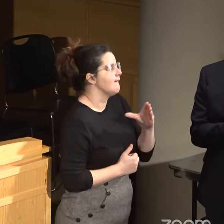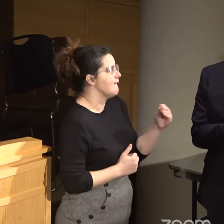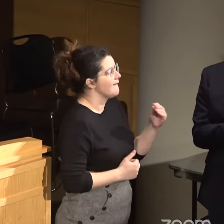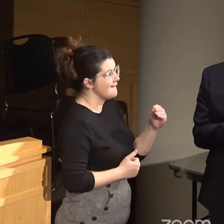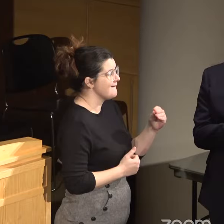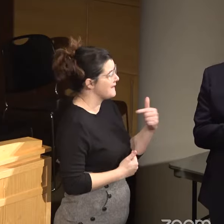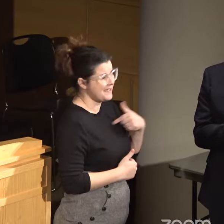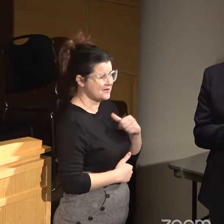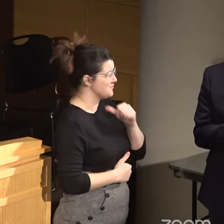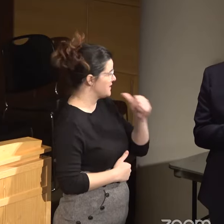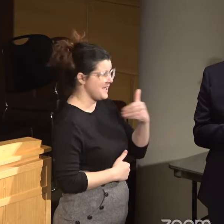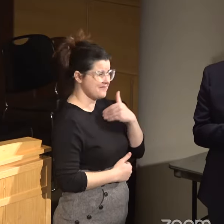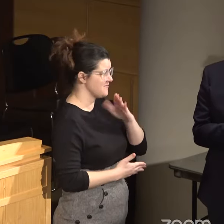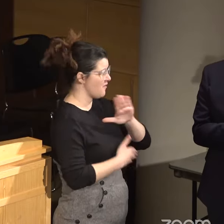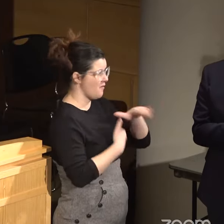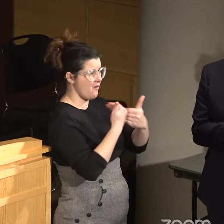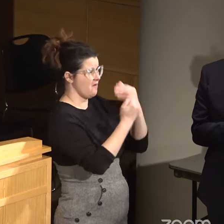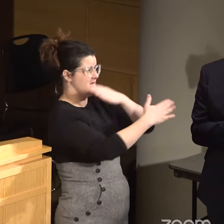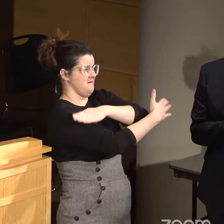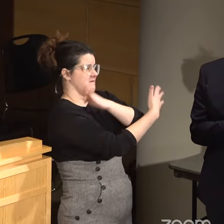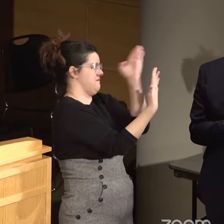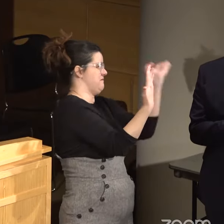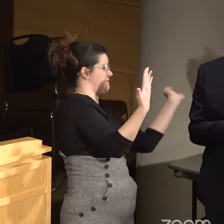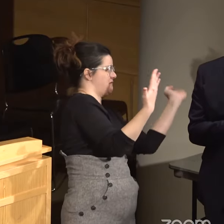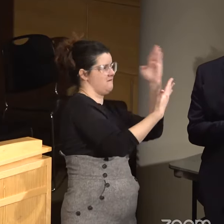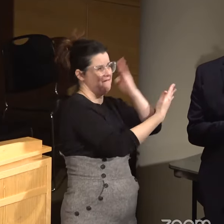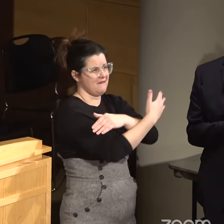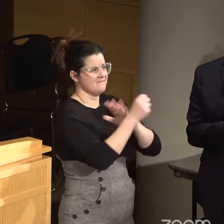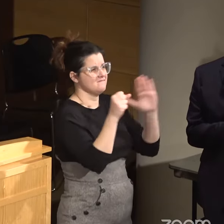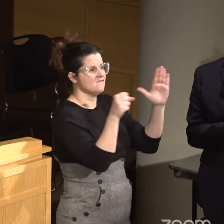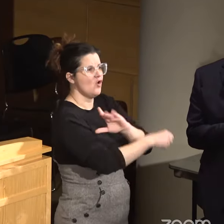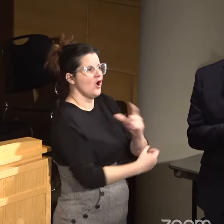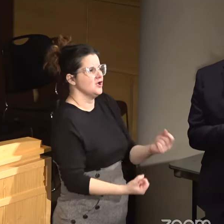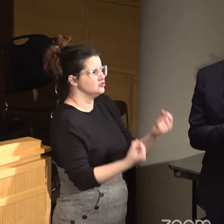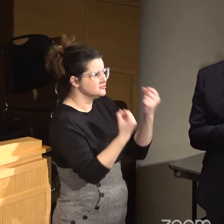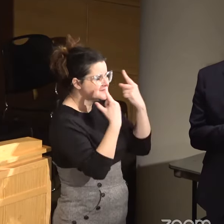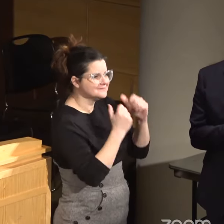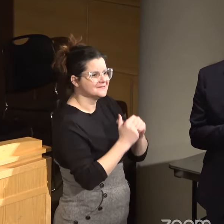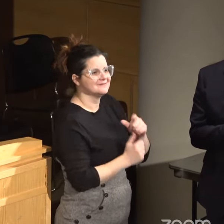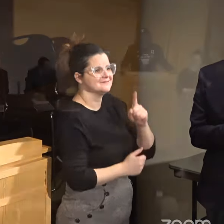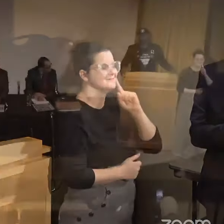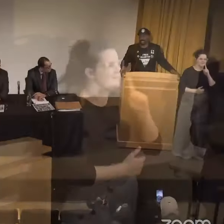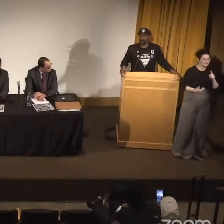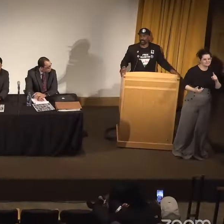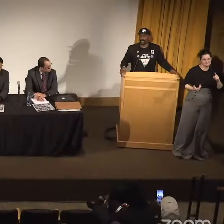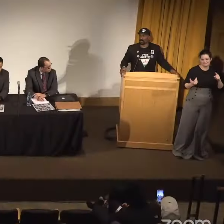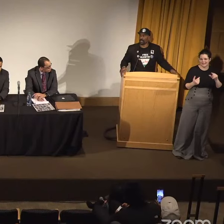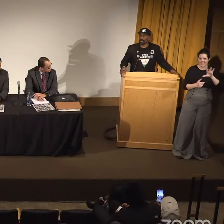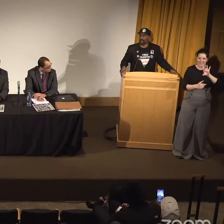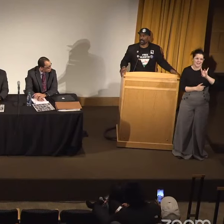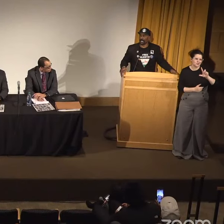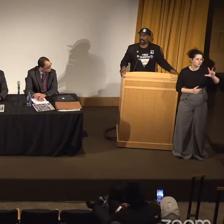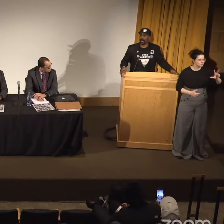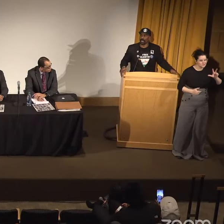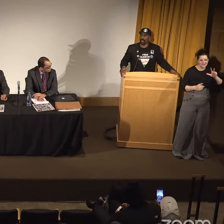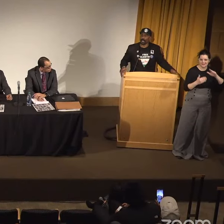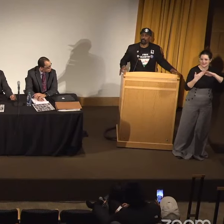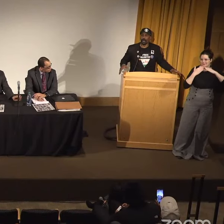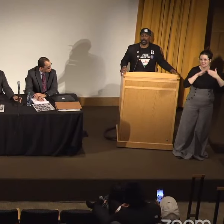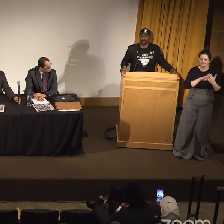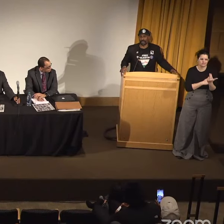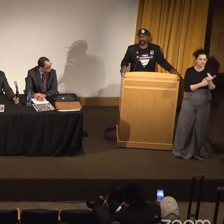do not have an all-encompassing understanding of the 13 wards and 83 neighborhoods that